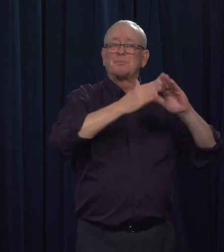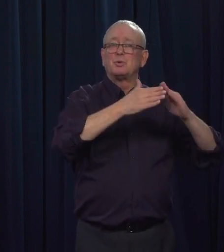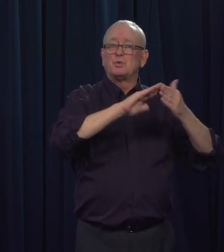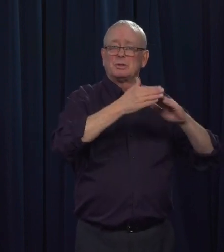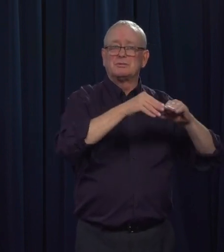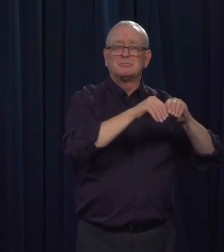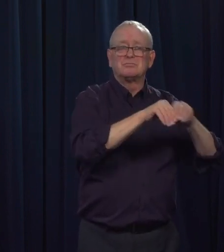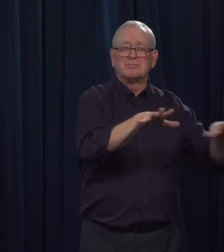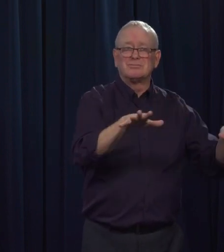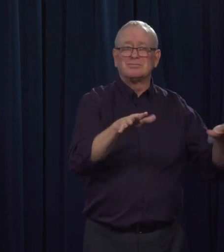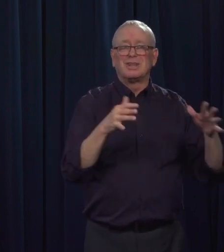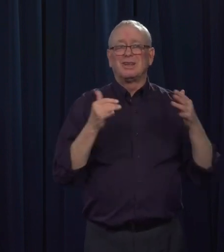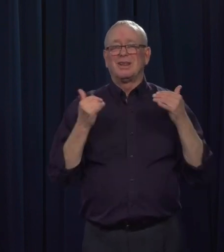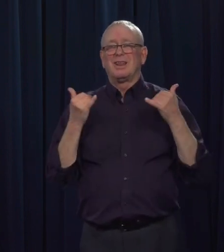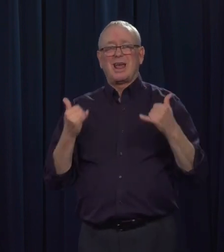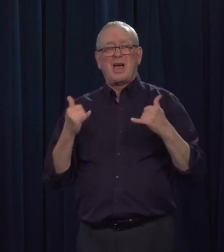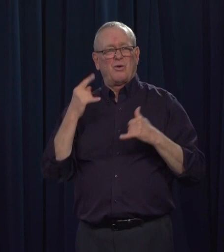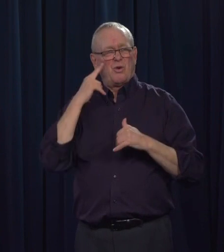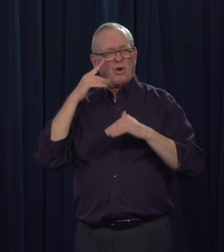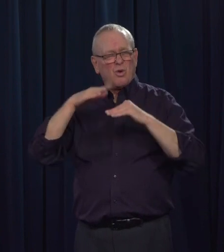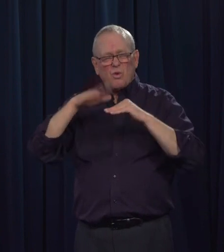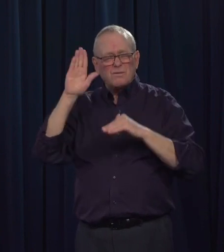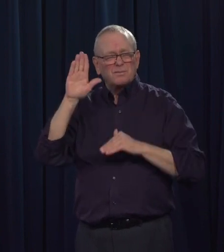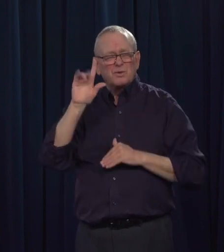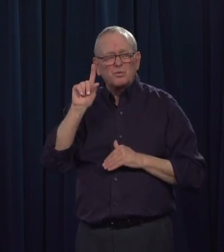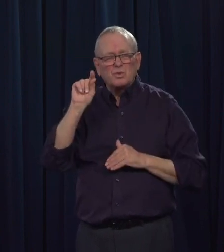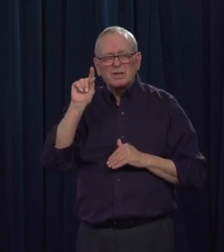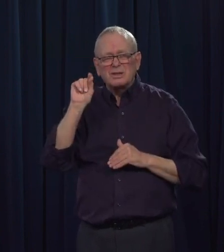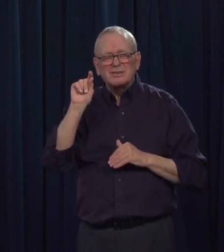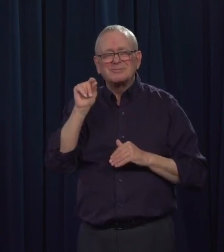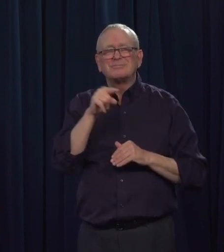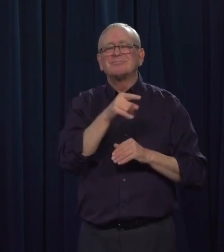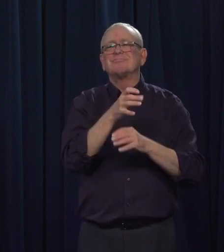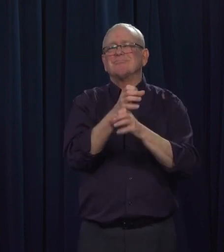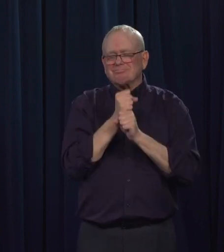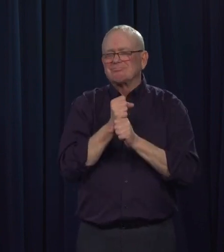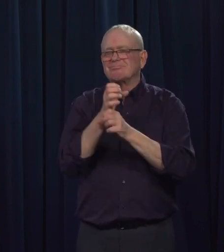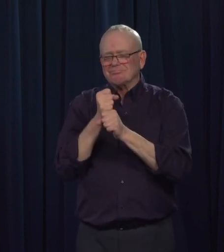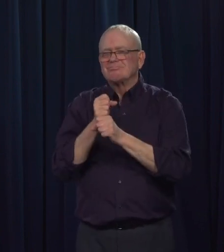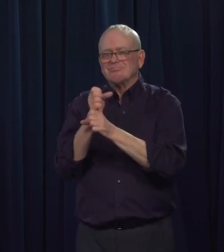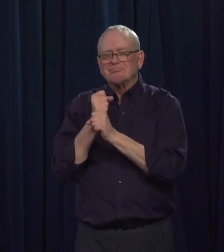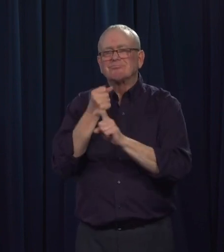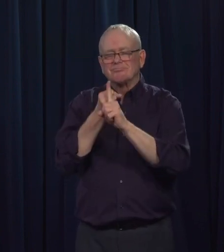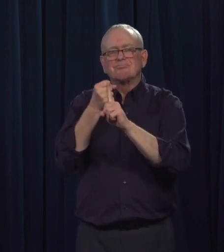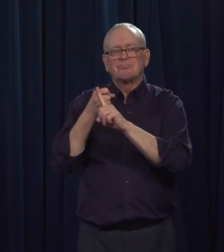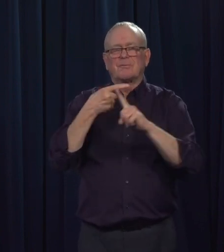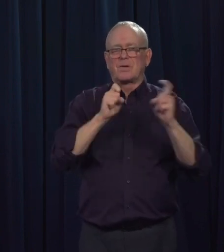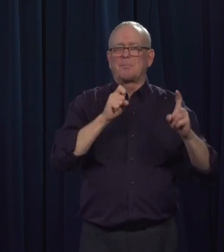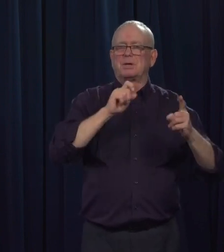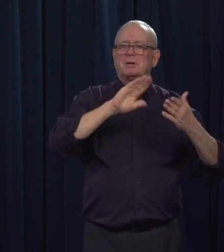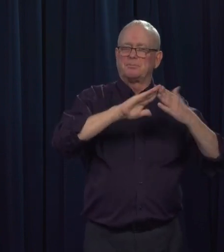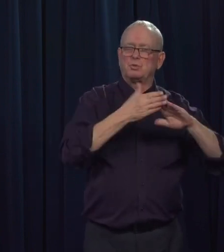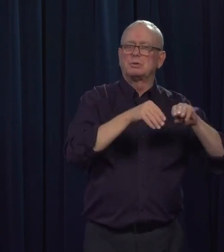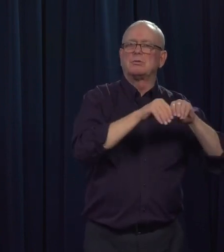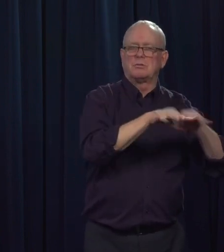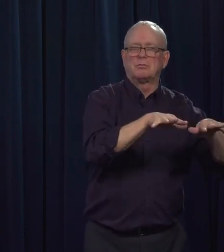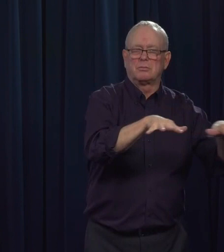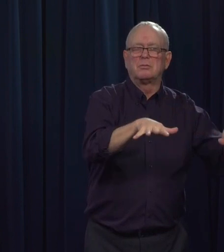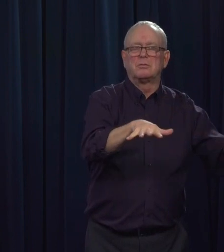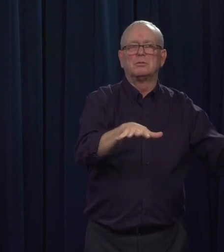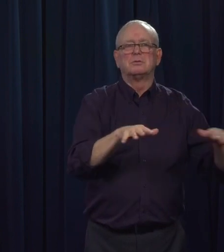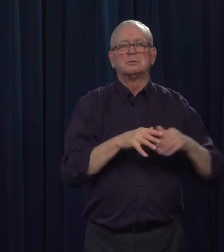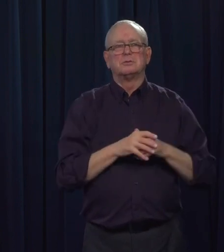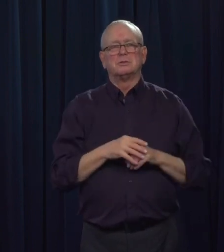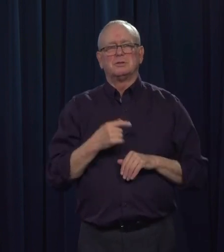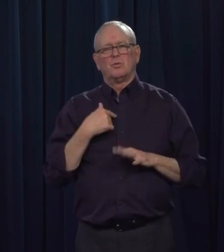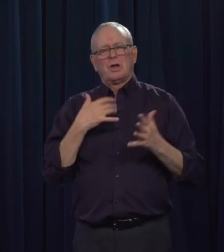in our community, and we need to do more testing to understand what that spread is like. And healthcare workers provide both an opportunity to